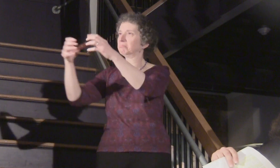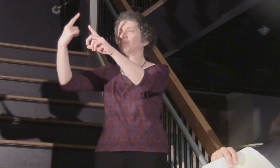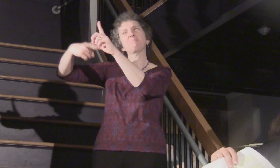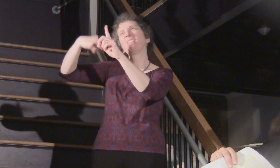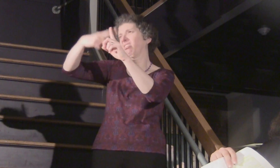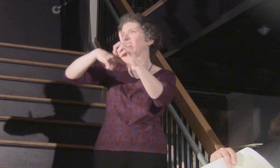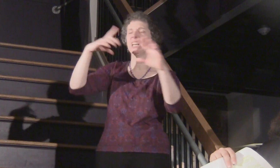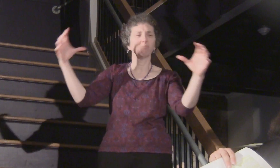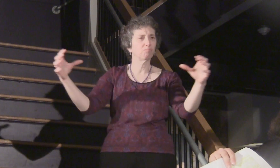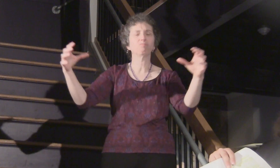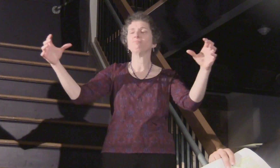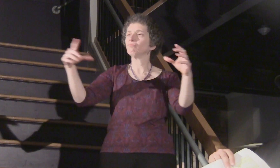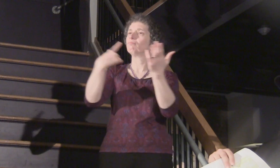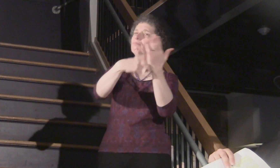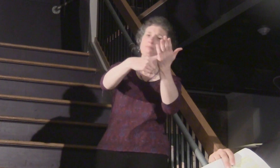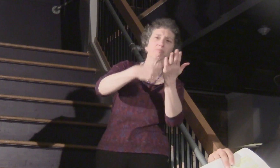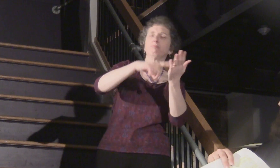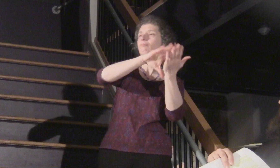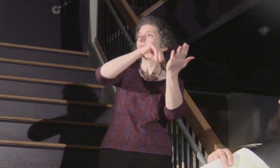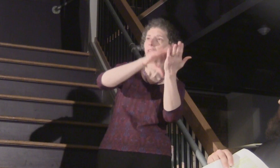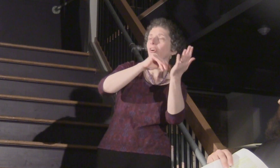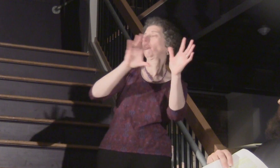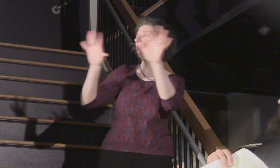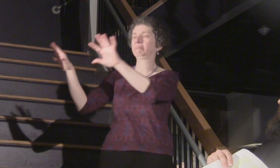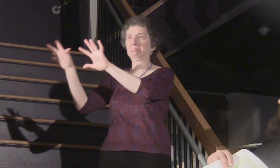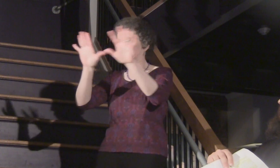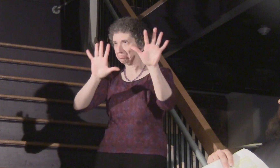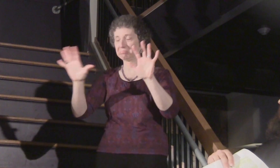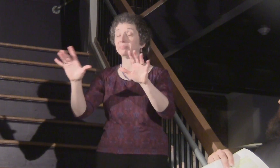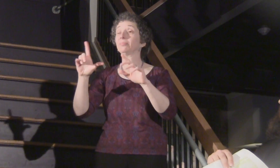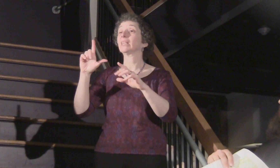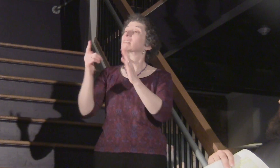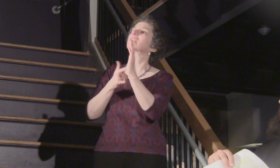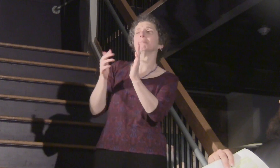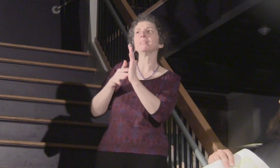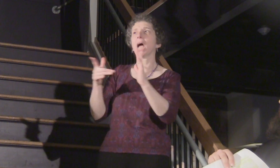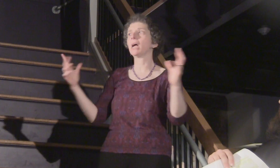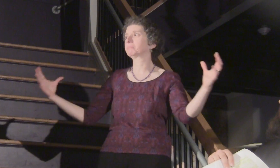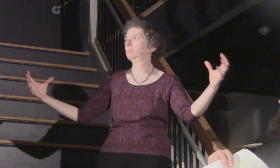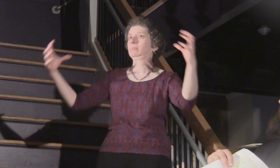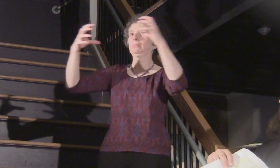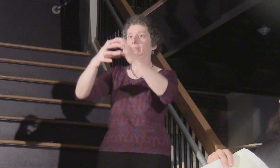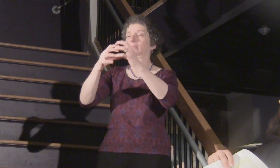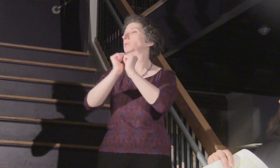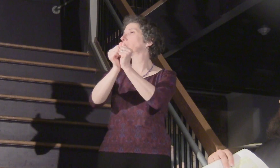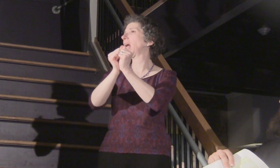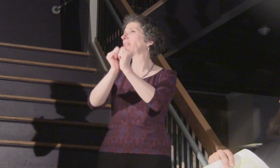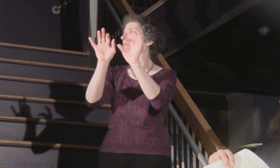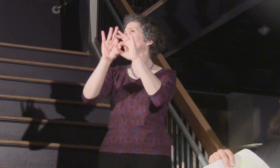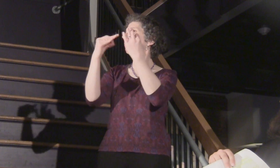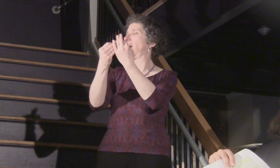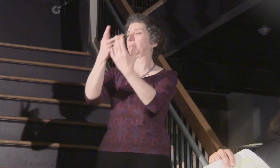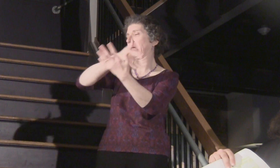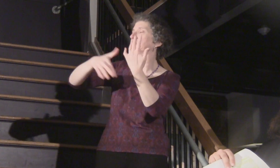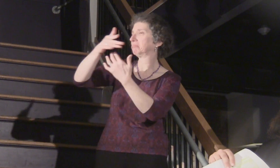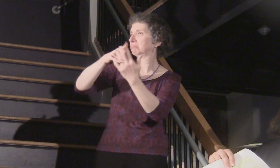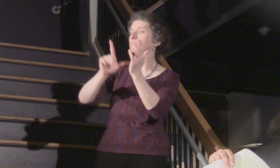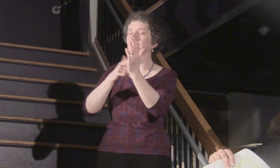It was separate. Once a month, we discussed, we learned, that kind of thing. And sometimes we would get together, the men and